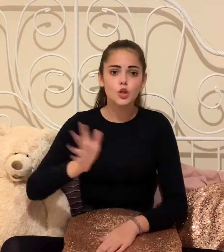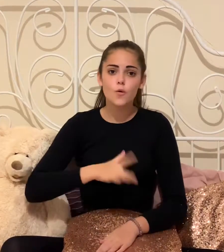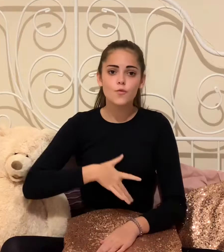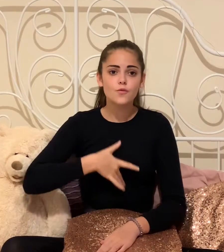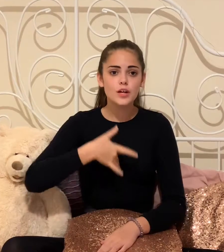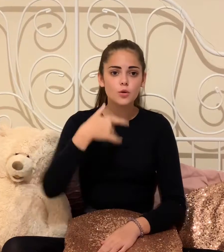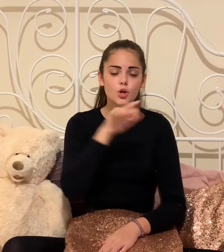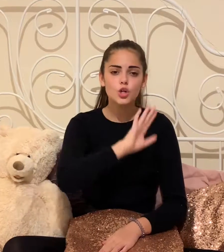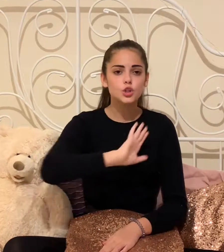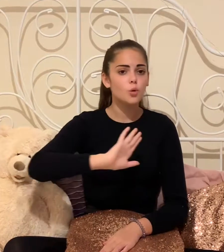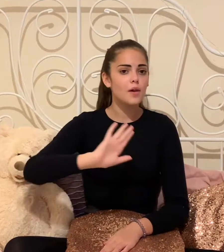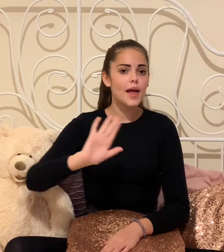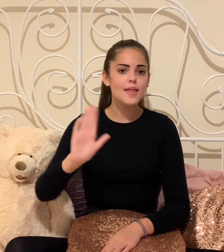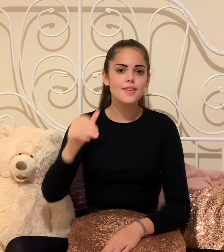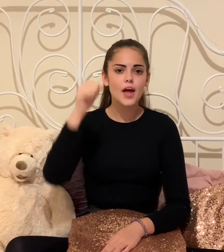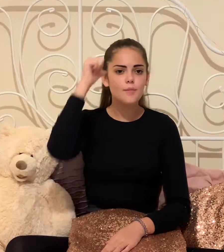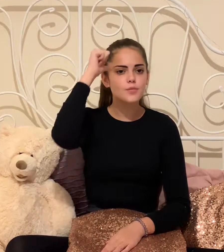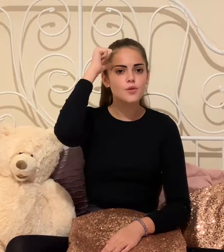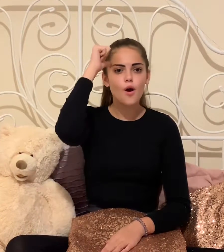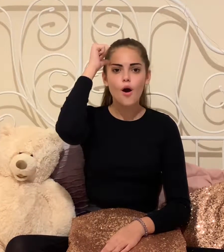don't feel, don't let them